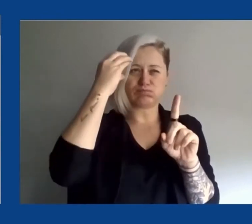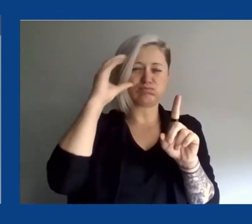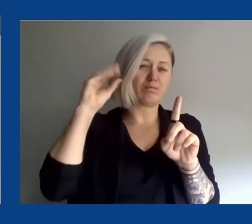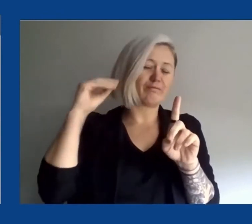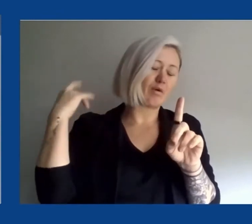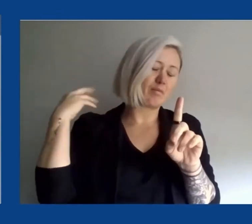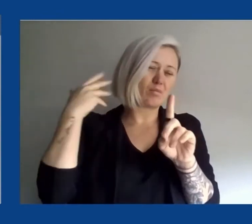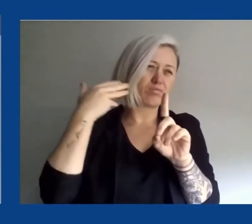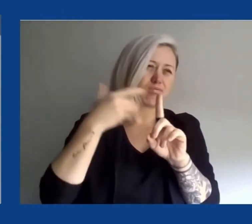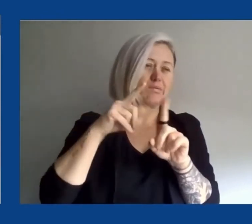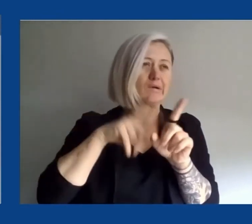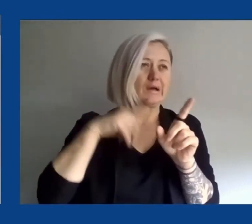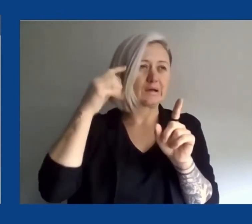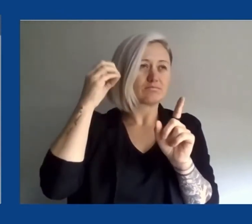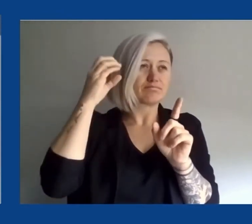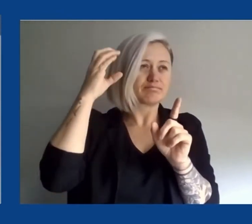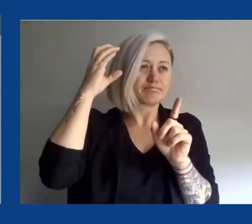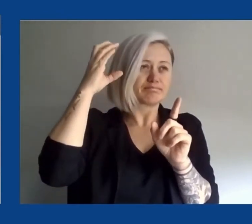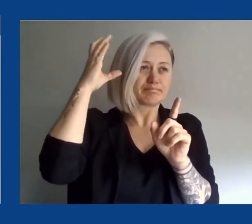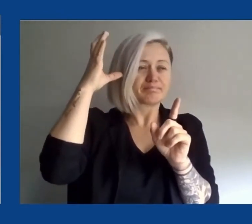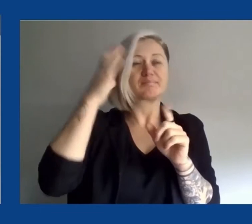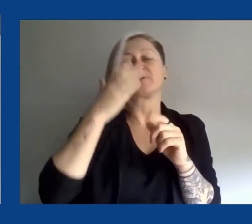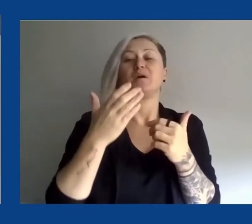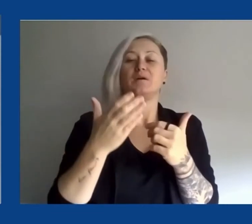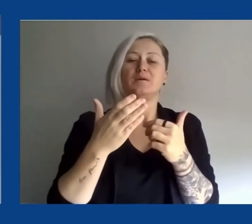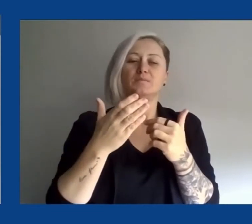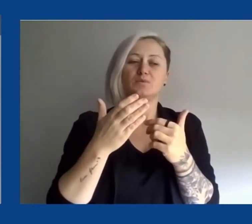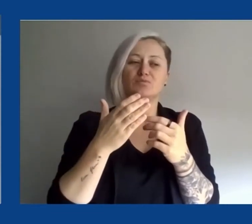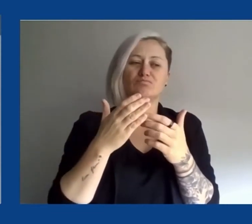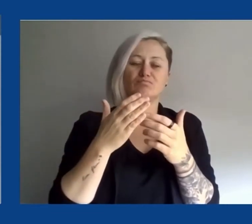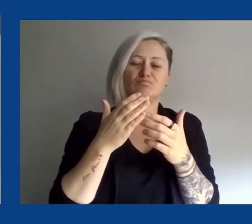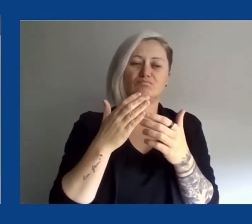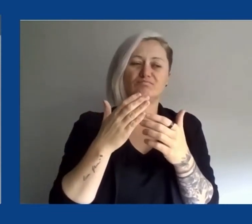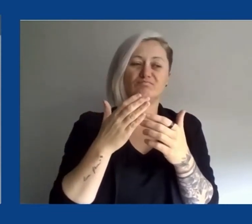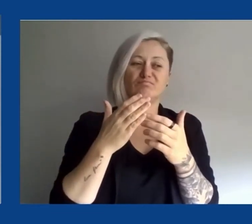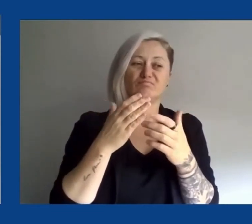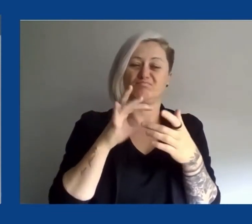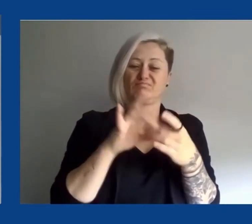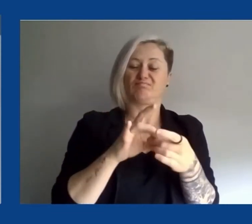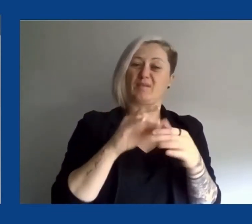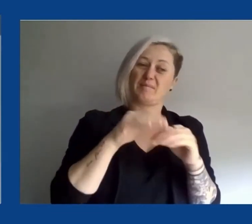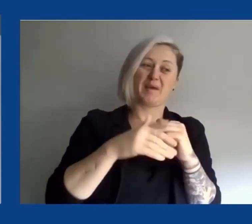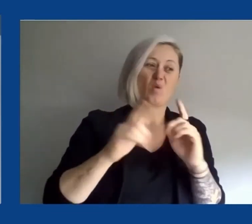you stated, it was about art and design, and it was